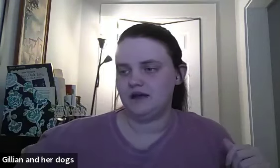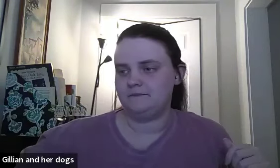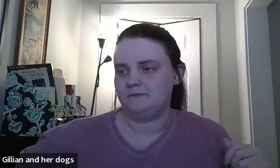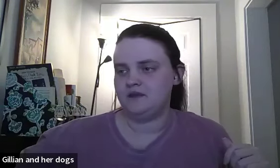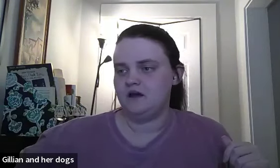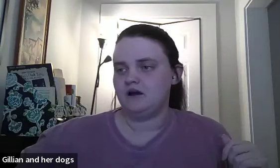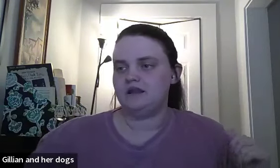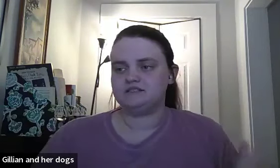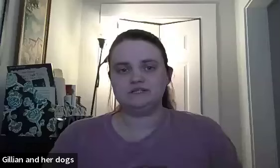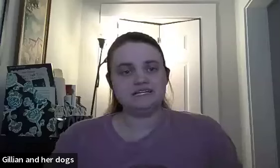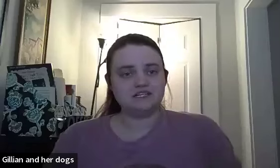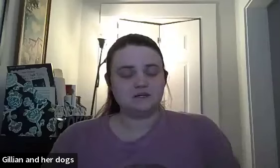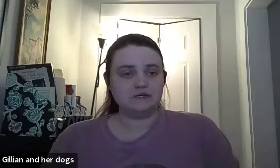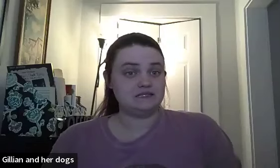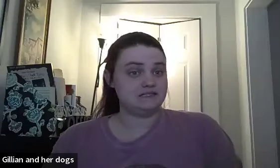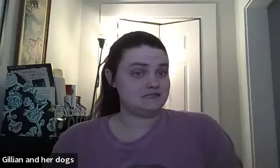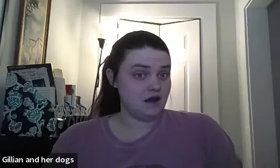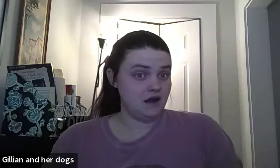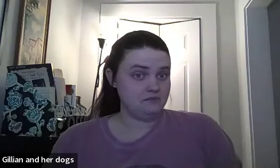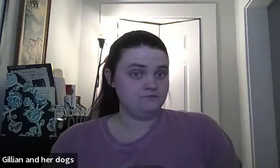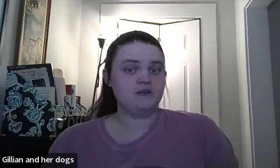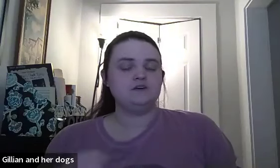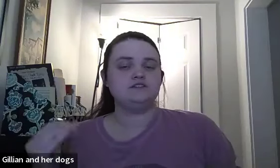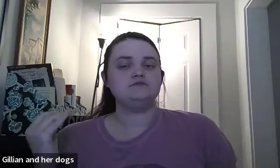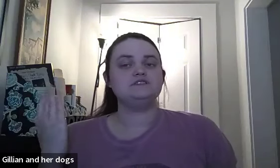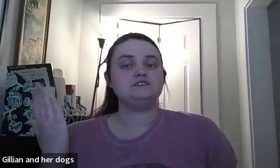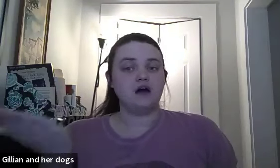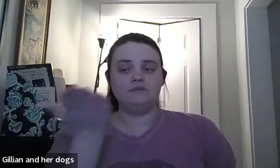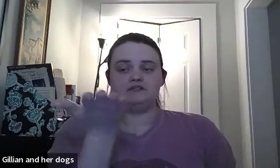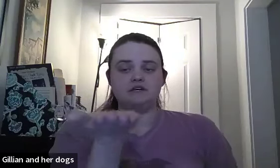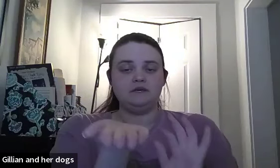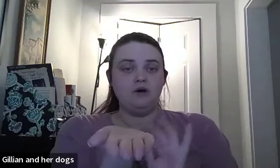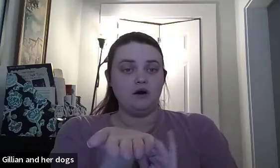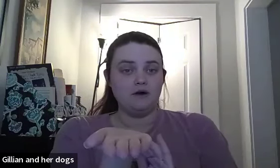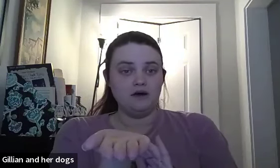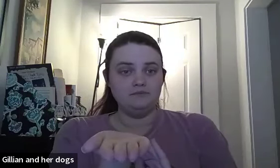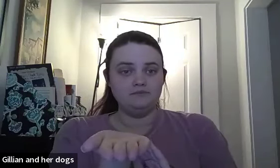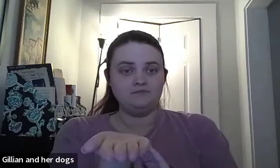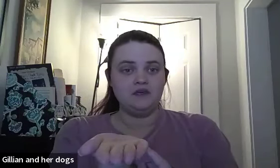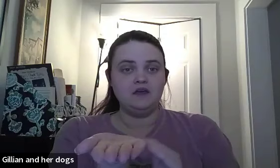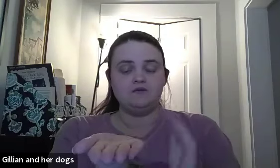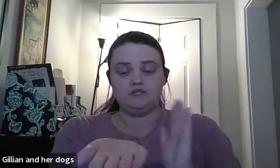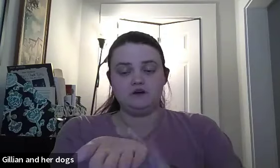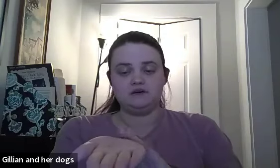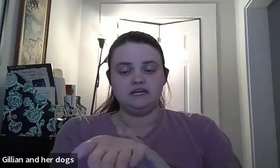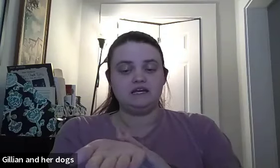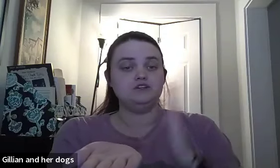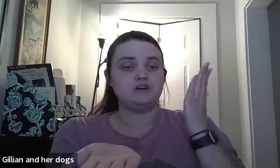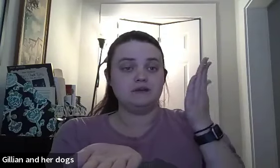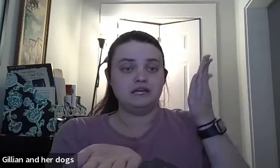Okay. Our next one is going to be stop. So stop is going to be palm up with non-dominant hand. Your dominant